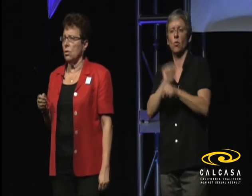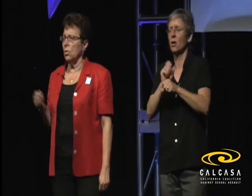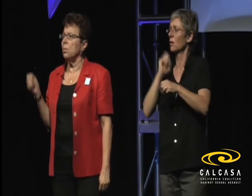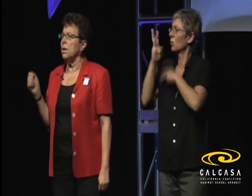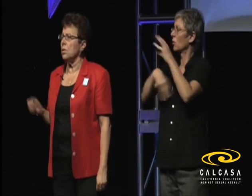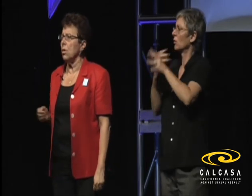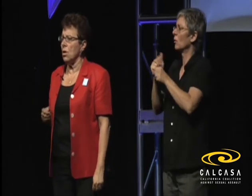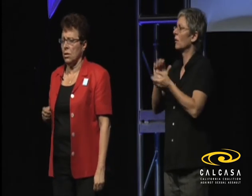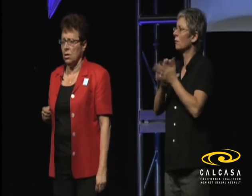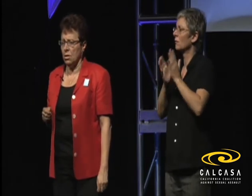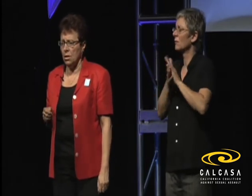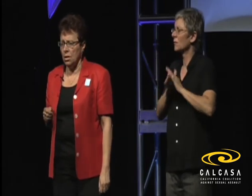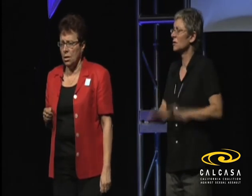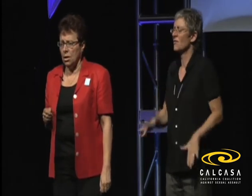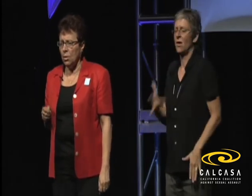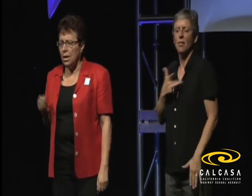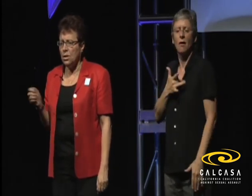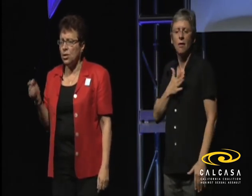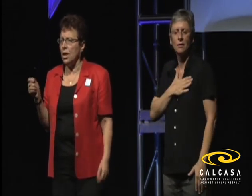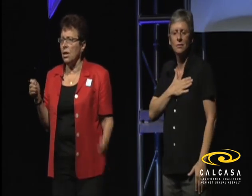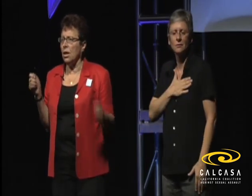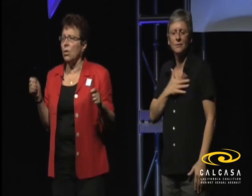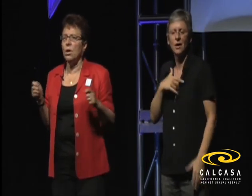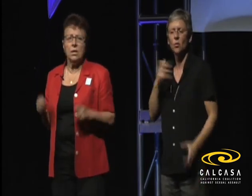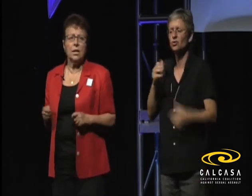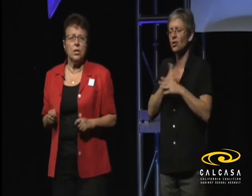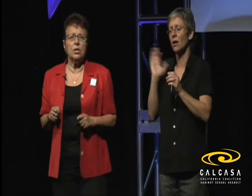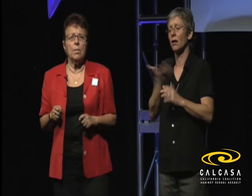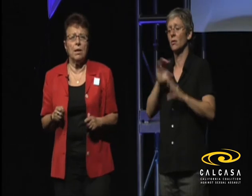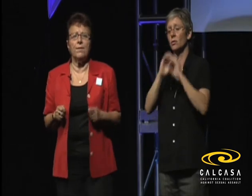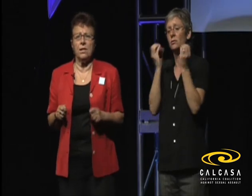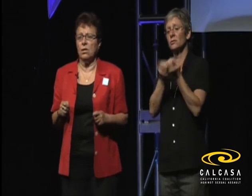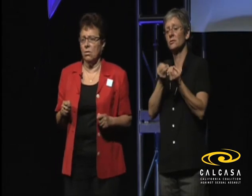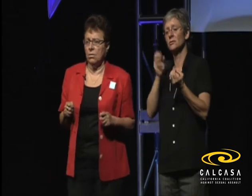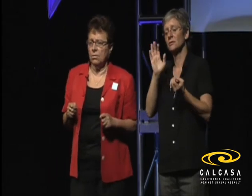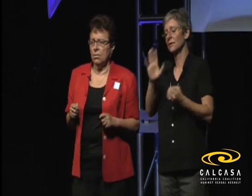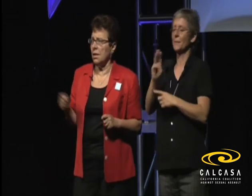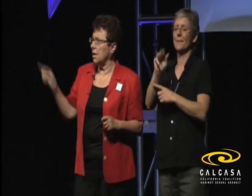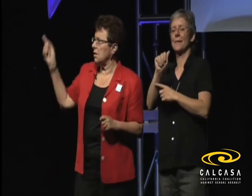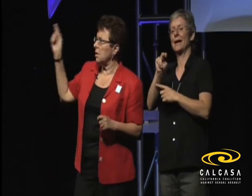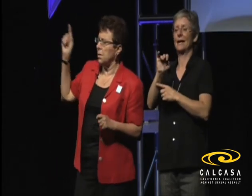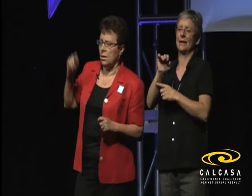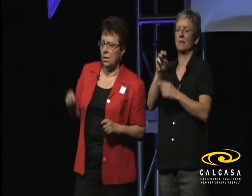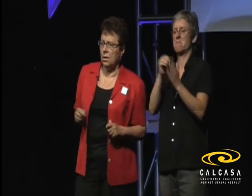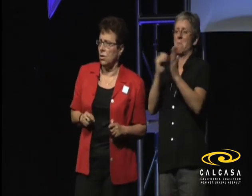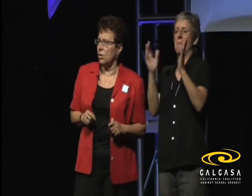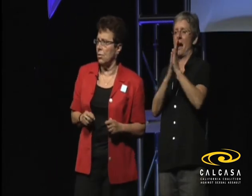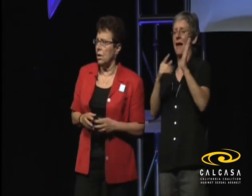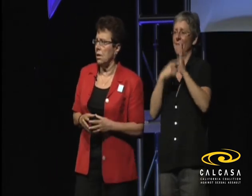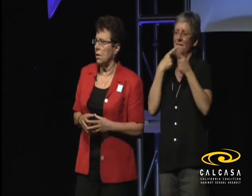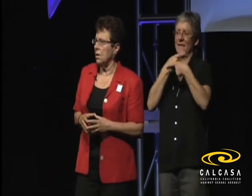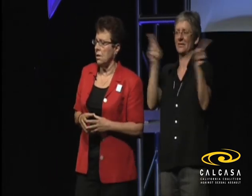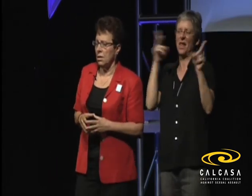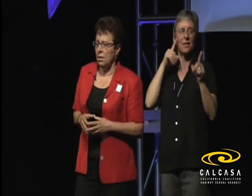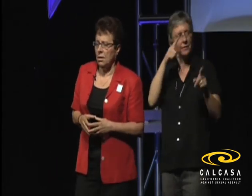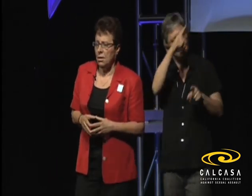world with a peaceful heart. I would like to share our organization's manifesto, and I think it's up on the